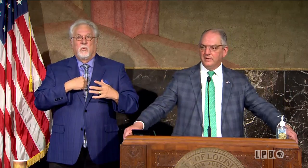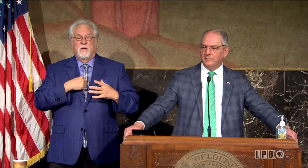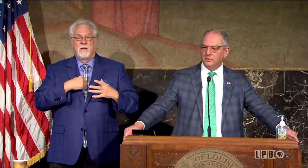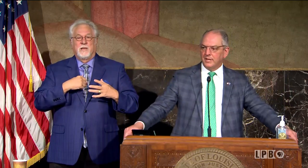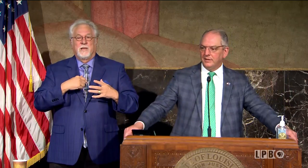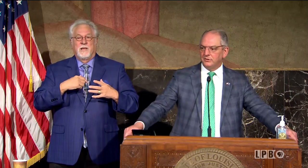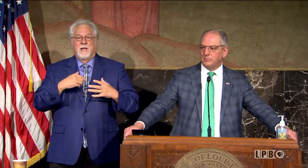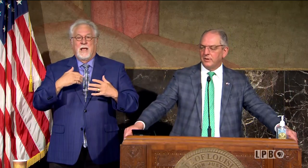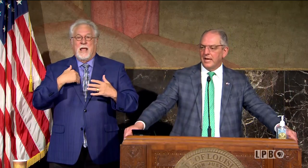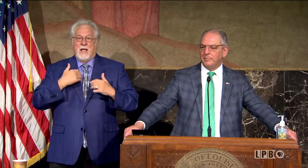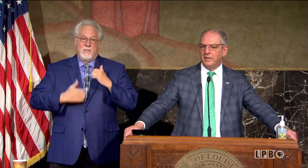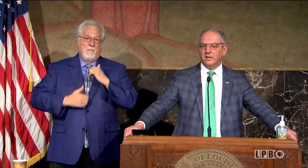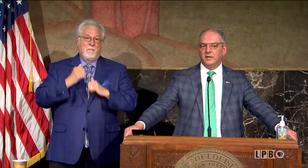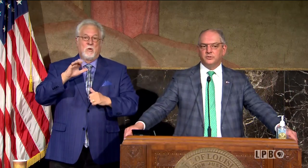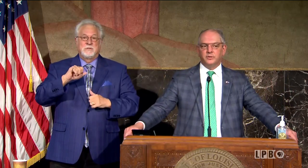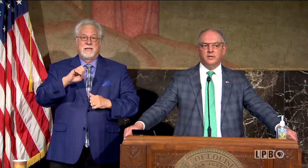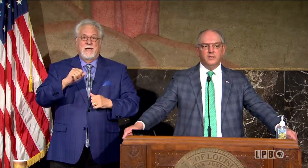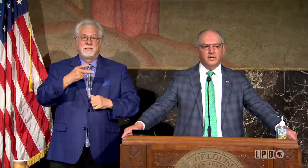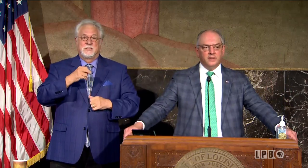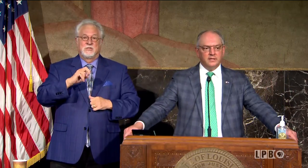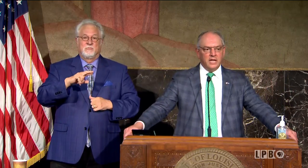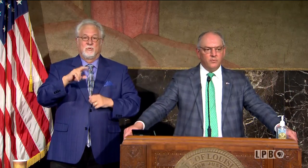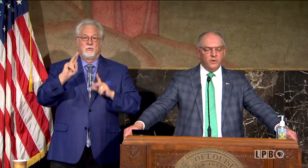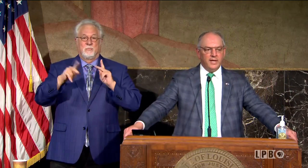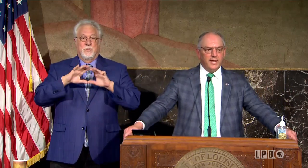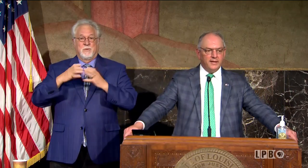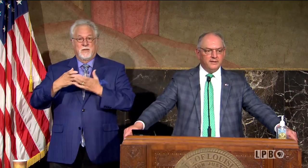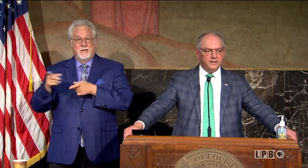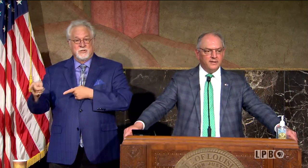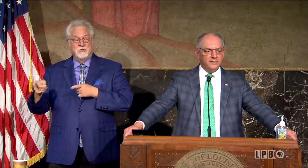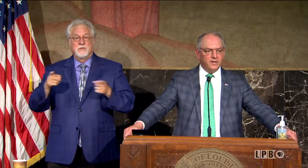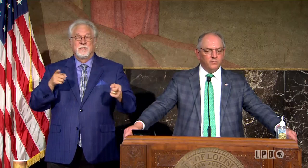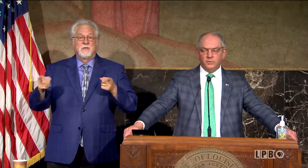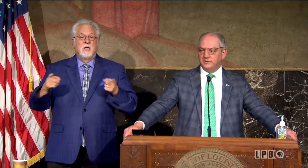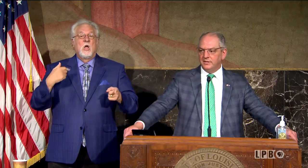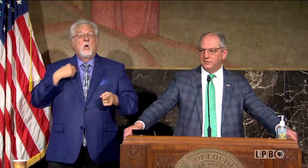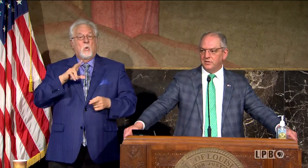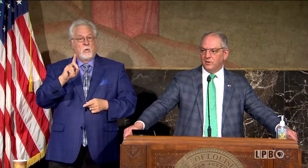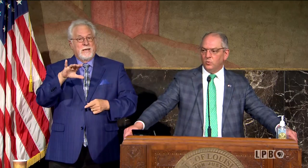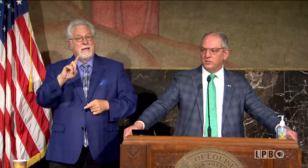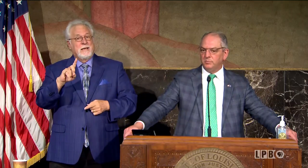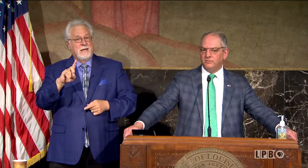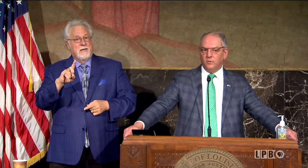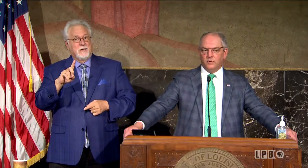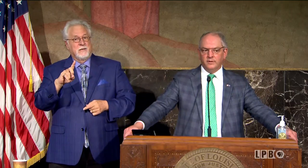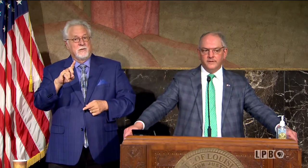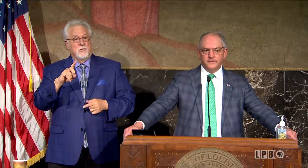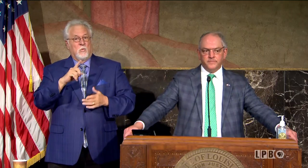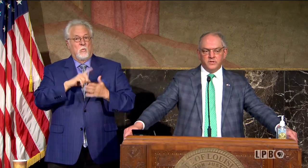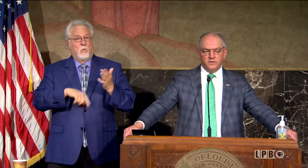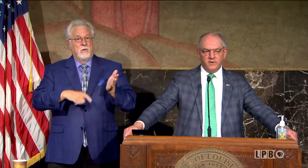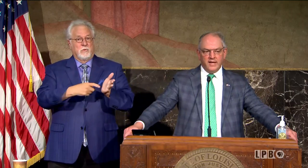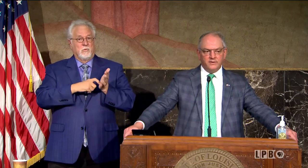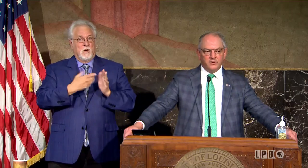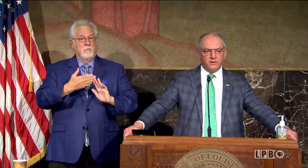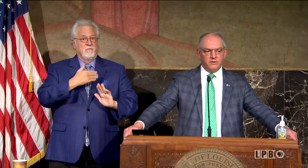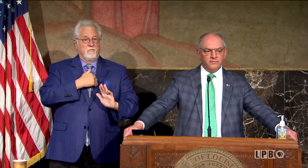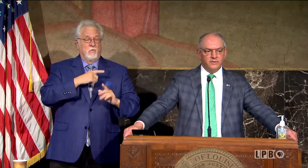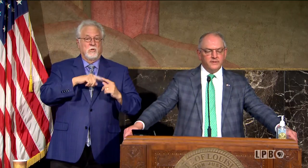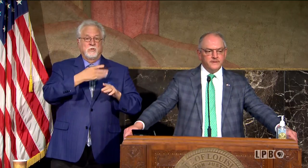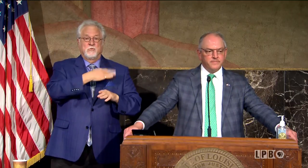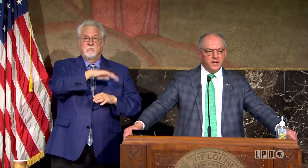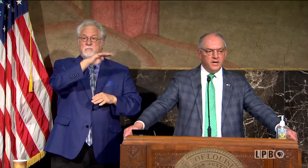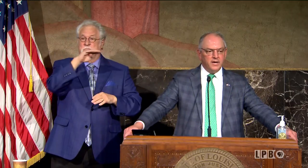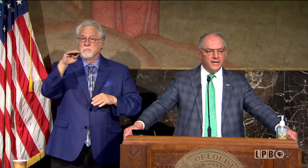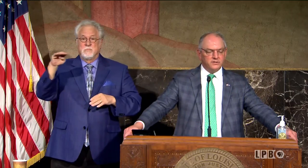to having the most cases per capita in the country, that we had done what was necessary once before to flatten the